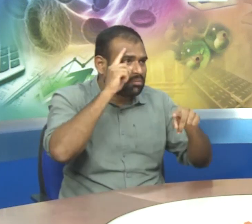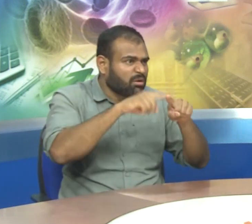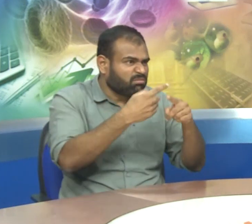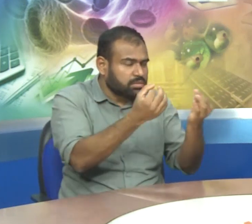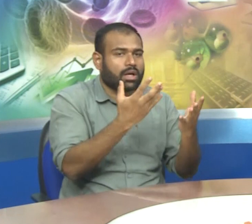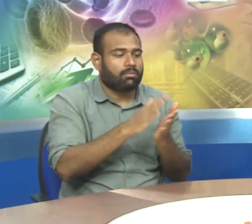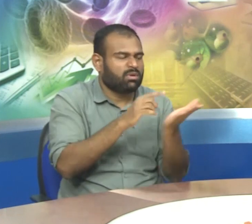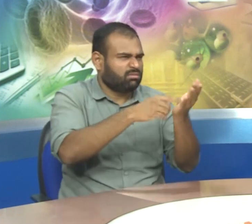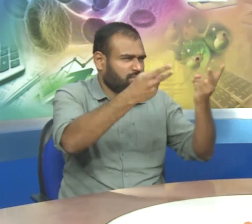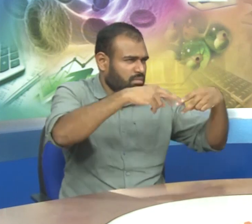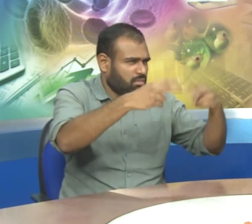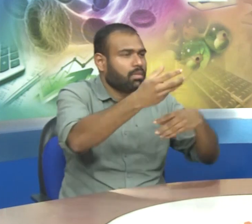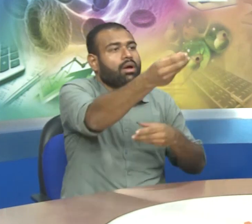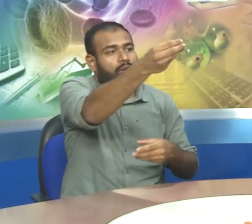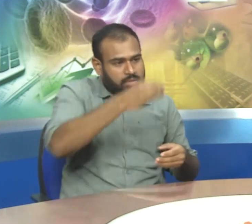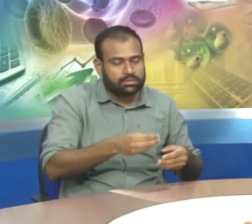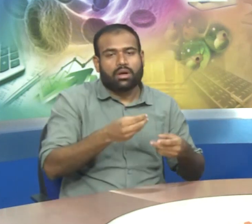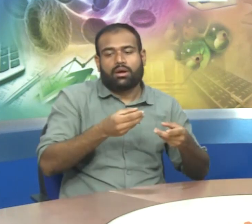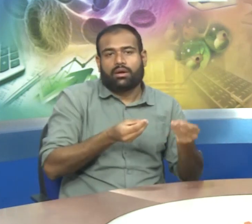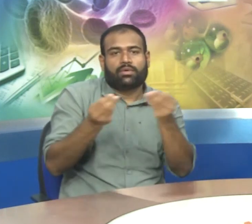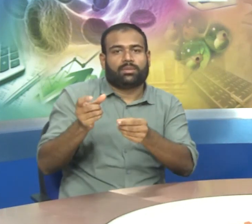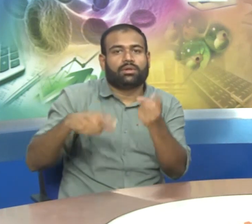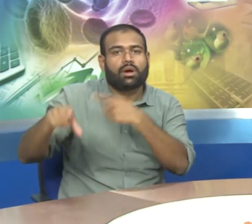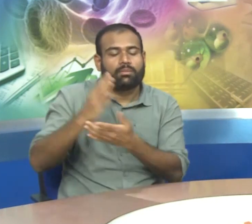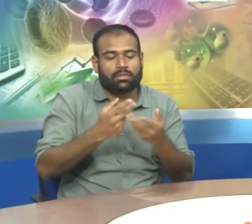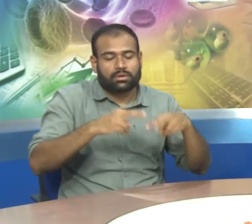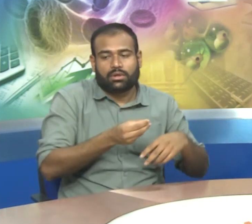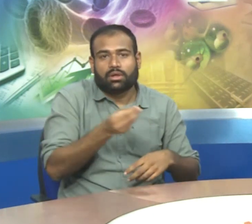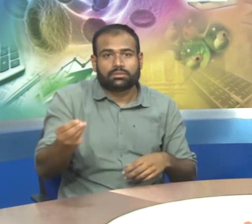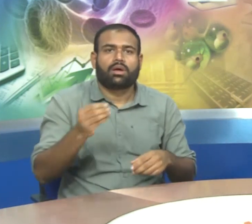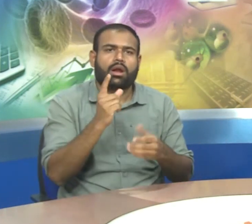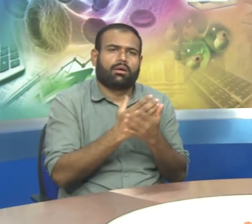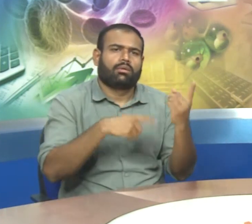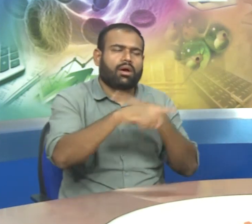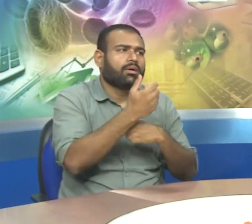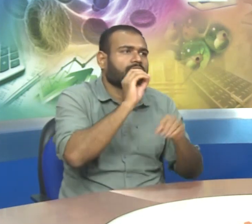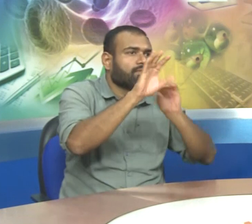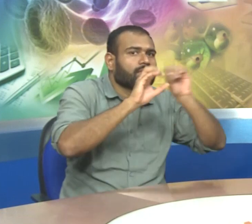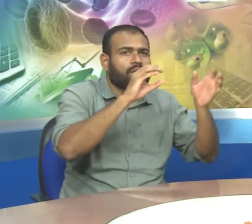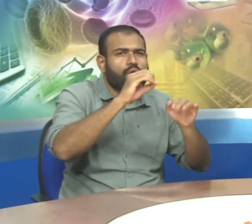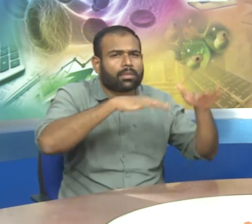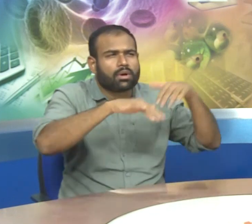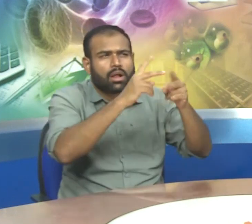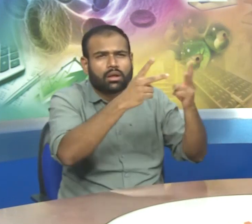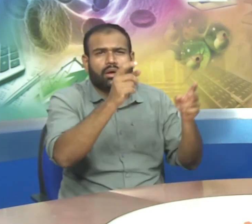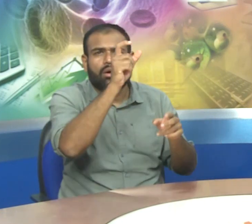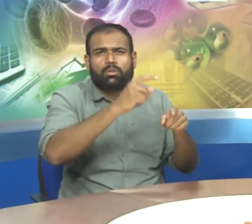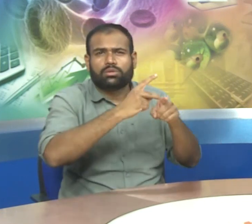They should have information about translation centers, professional associations, government